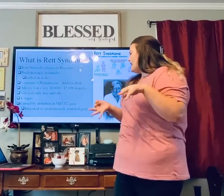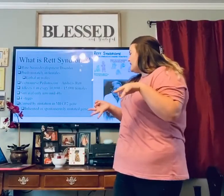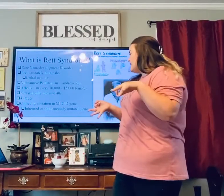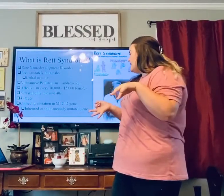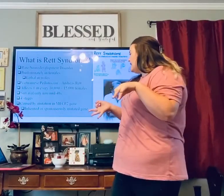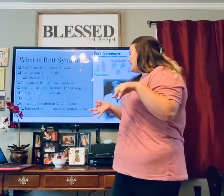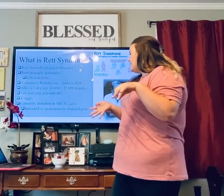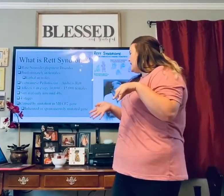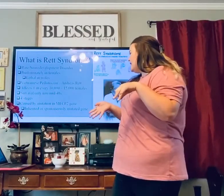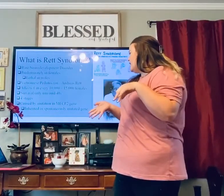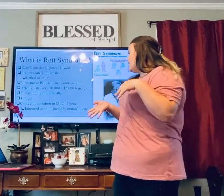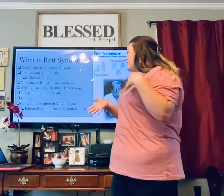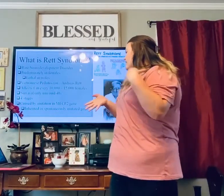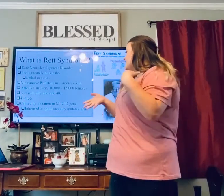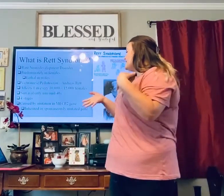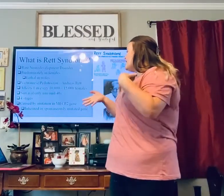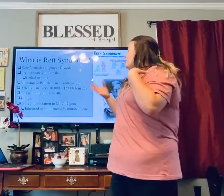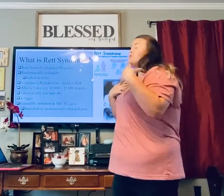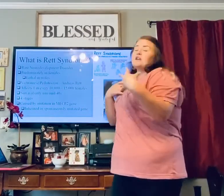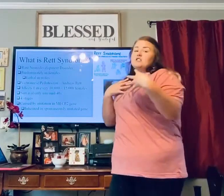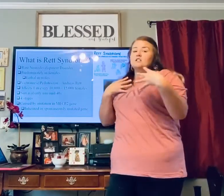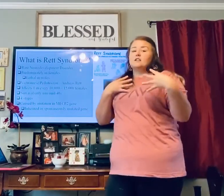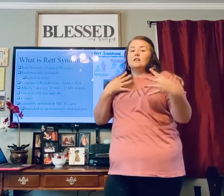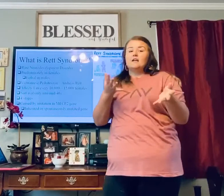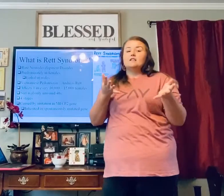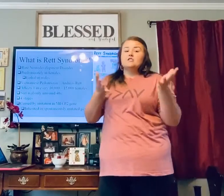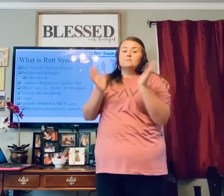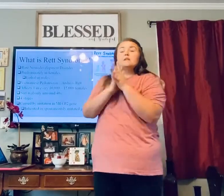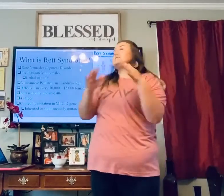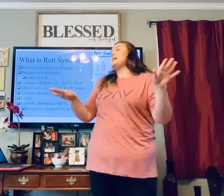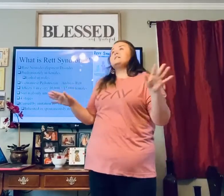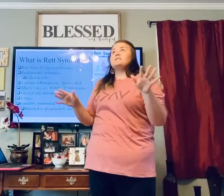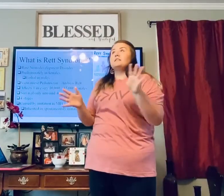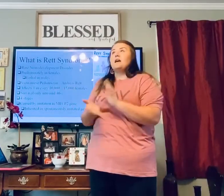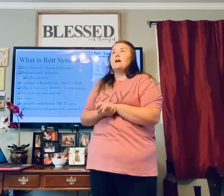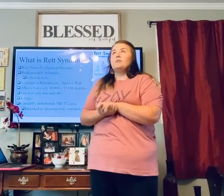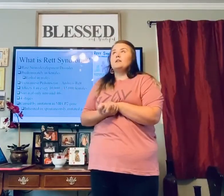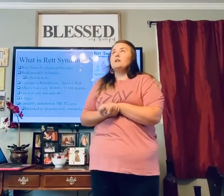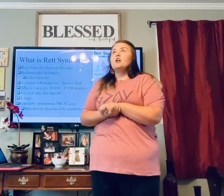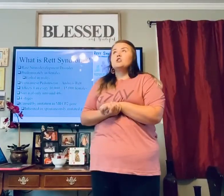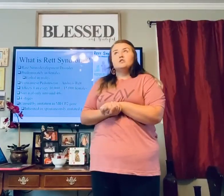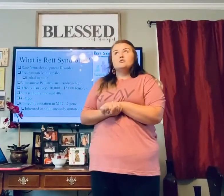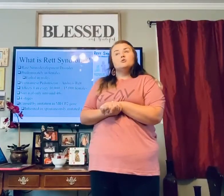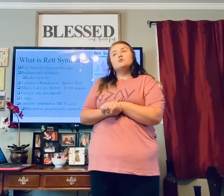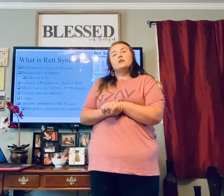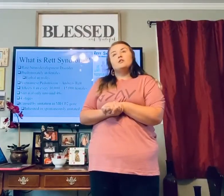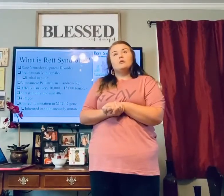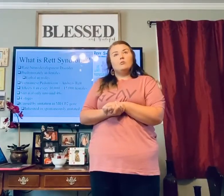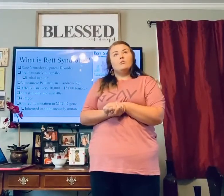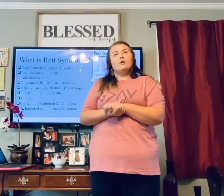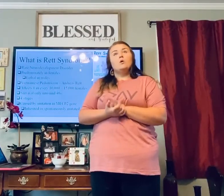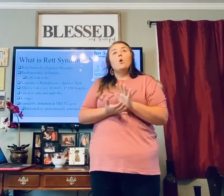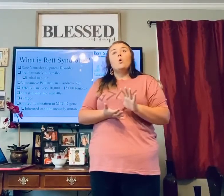and it can be, this mutation can just spontaneously happen to children who are born,